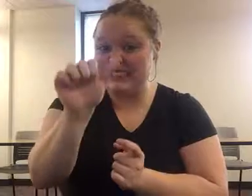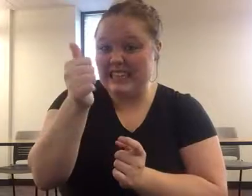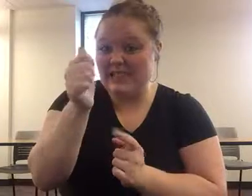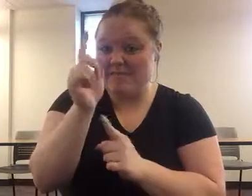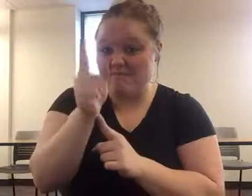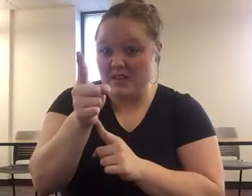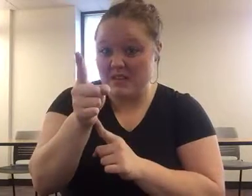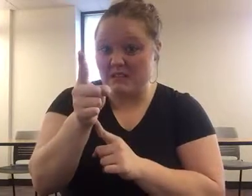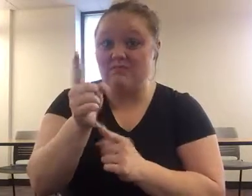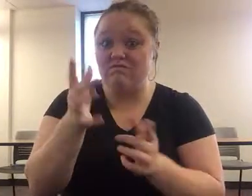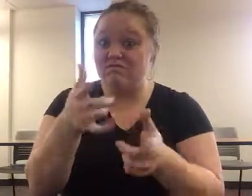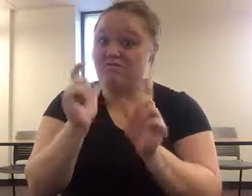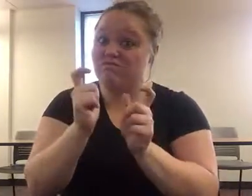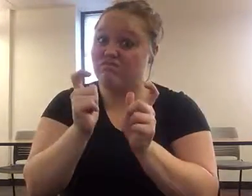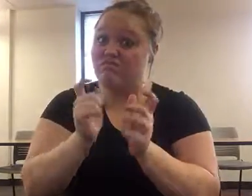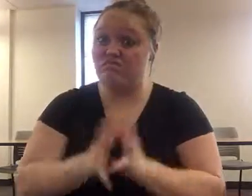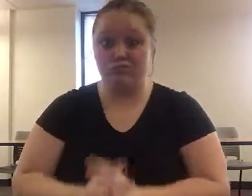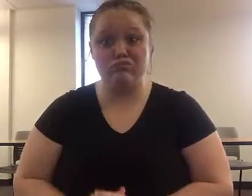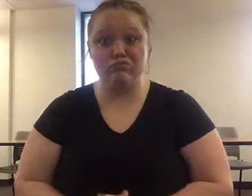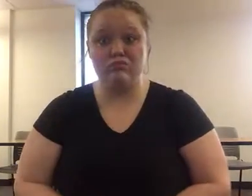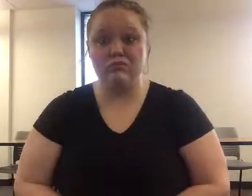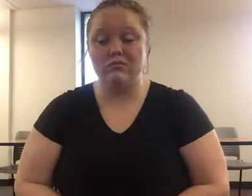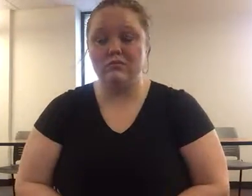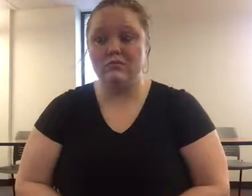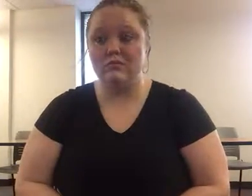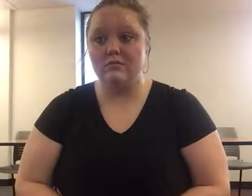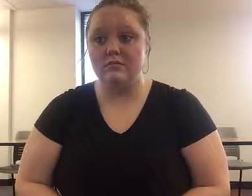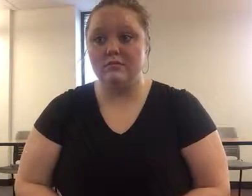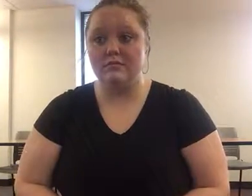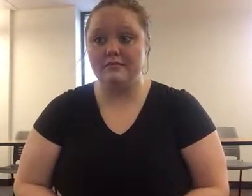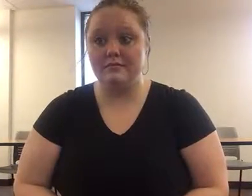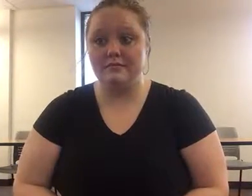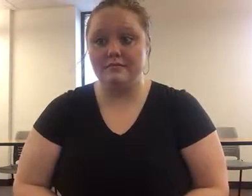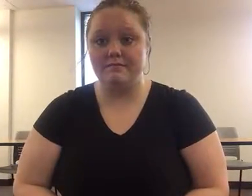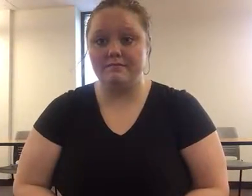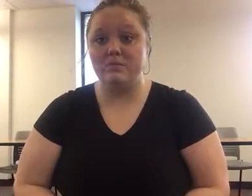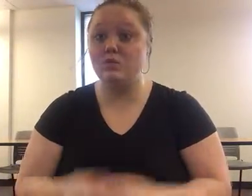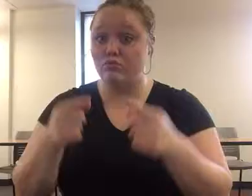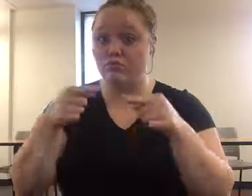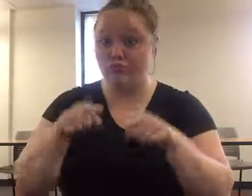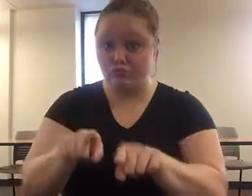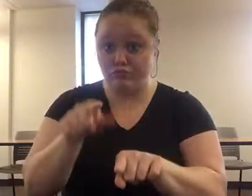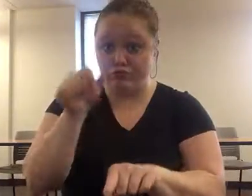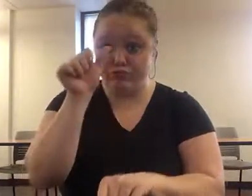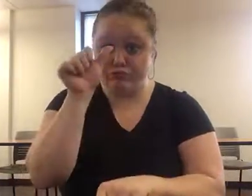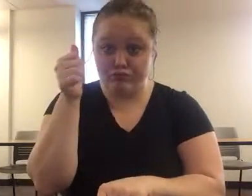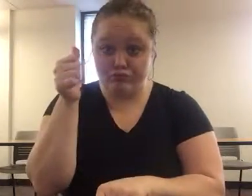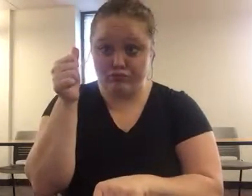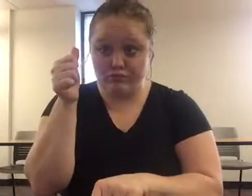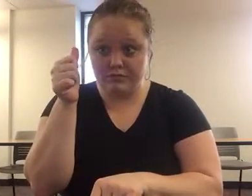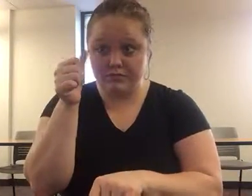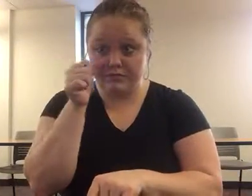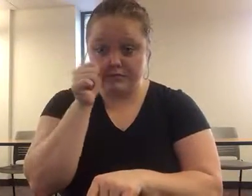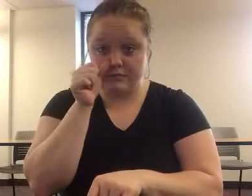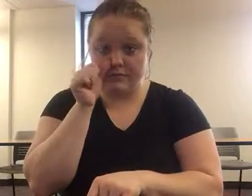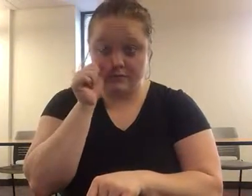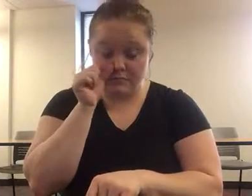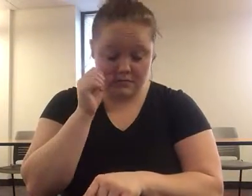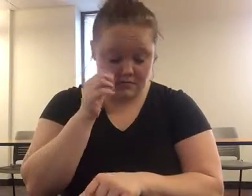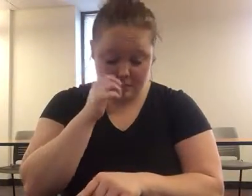move quickly. During the procedure, we can have a conversation, and it kind